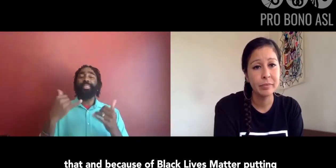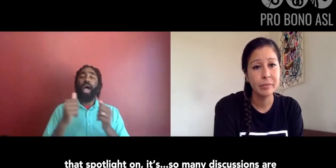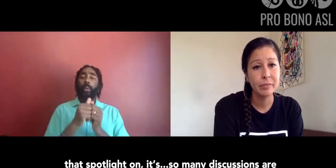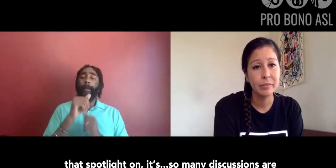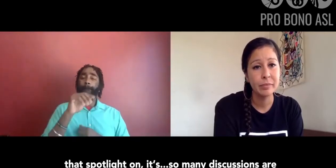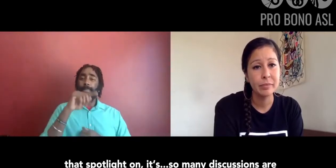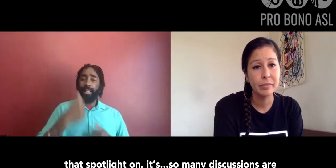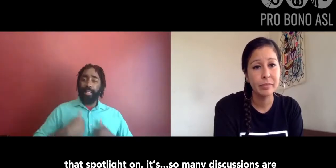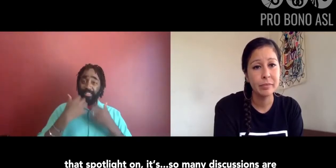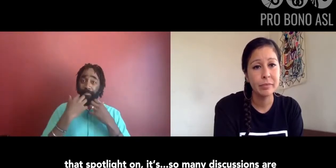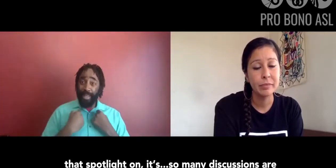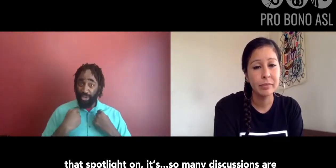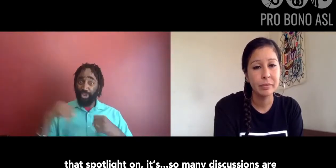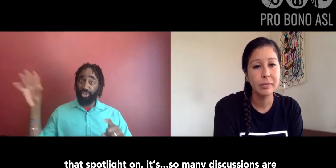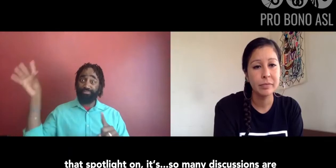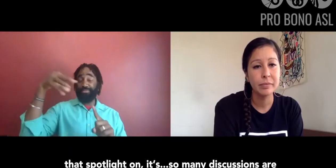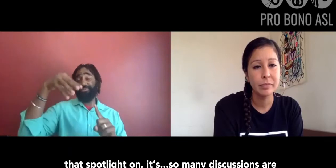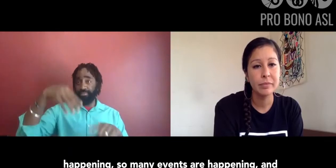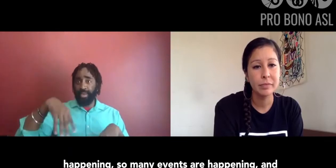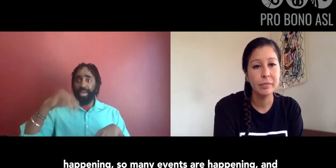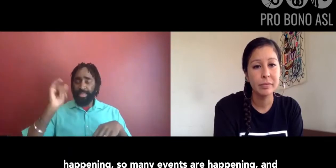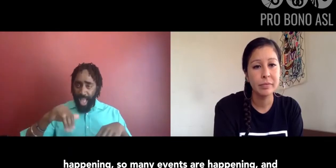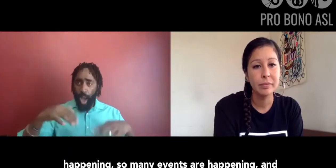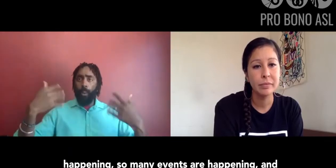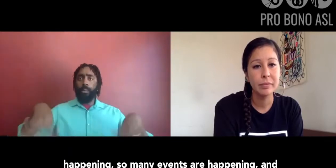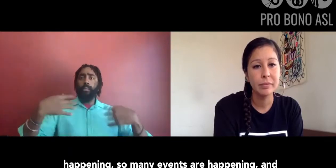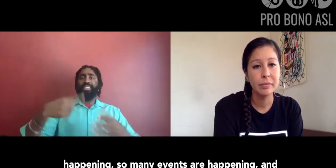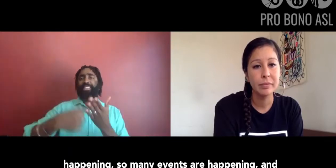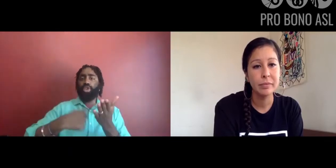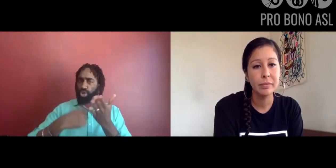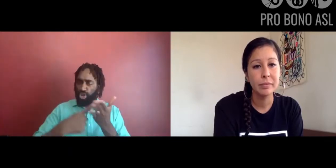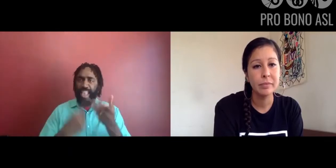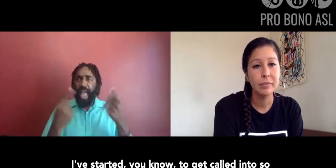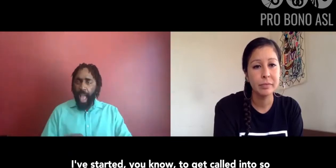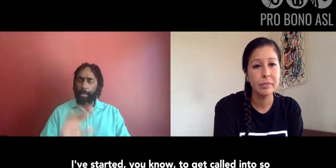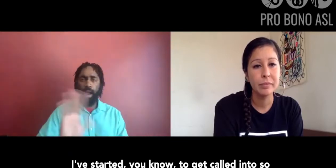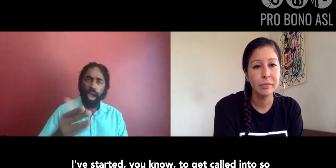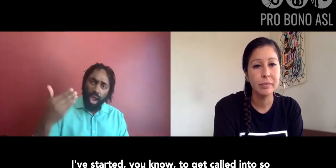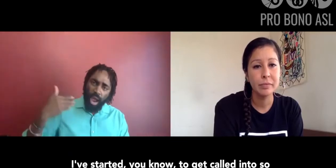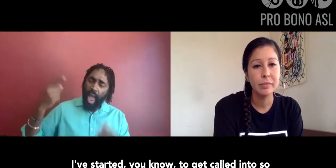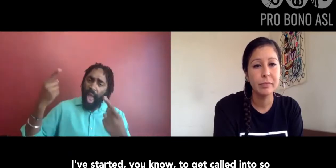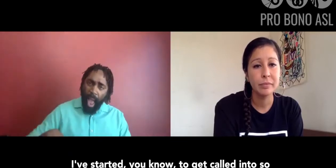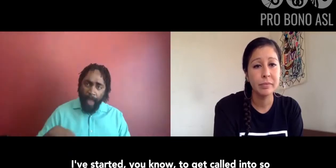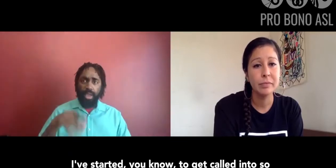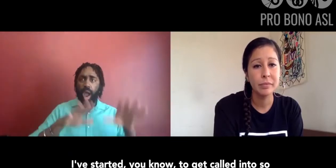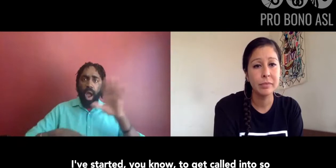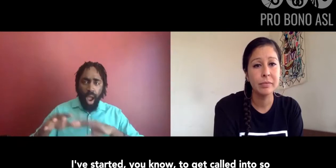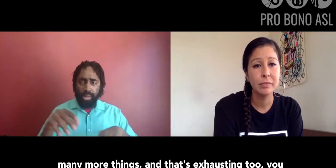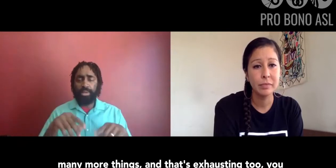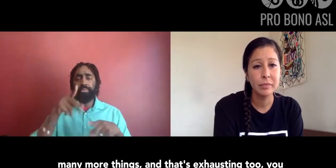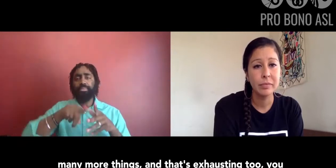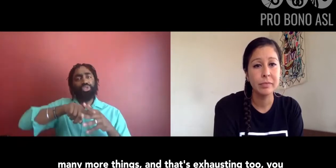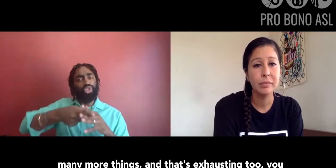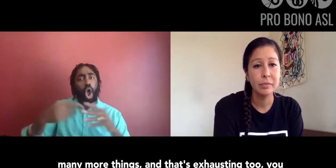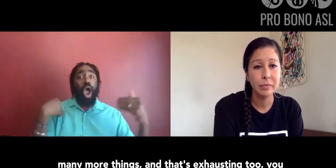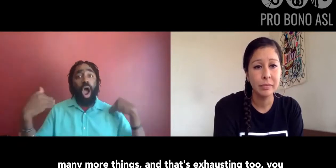Matter putting that spotlight on, it's so many discussions are happening, so many events are happening, and I've started, to get called into so